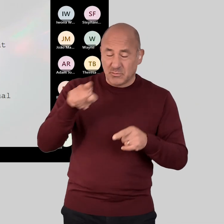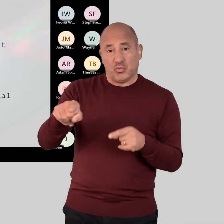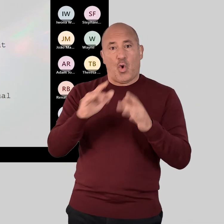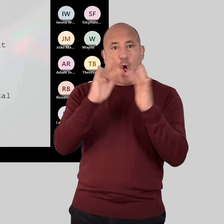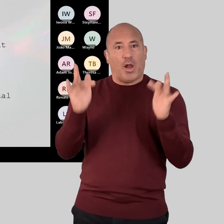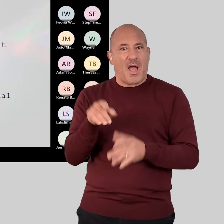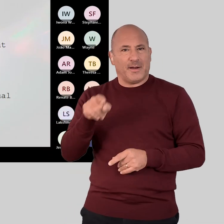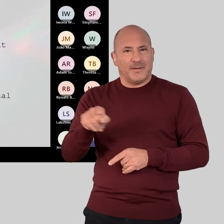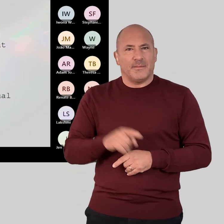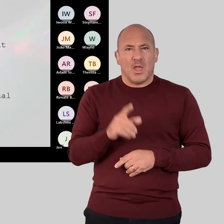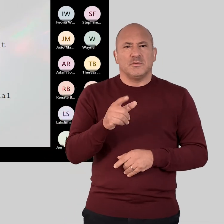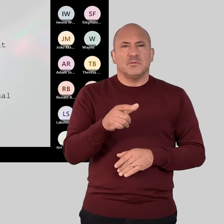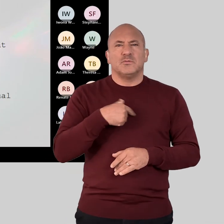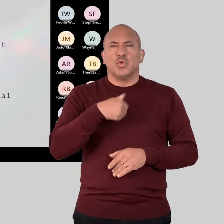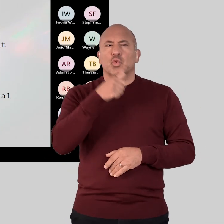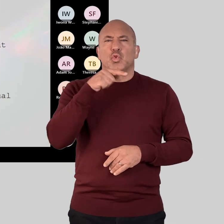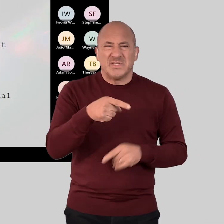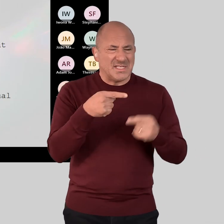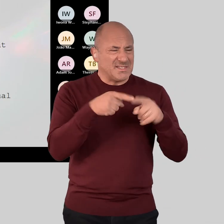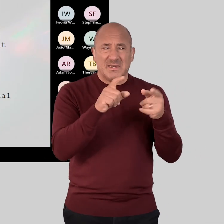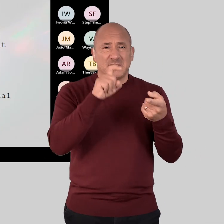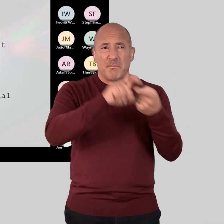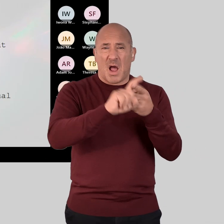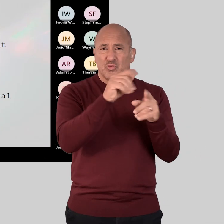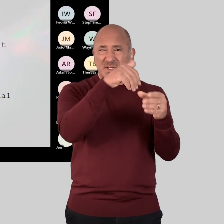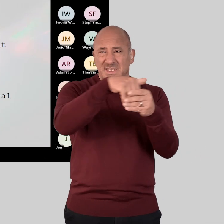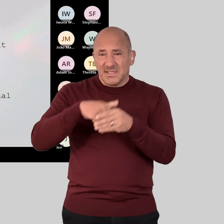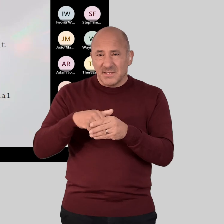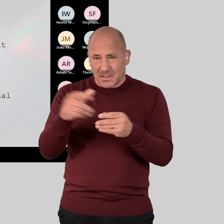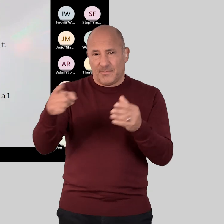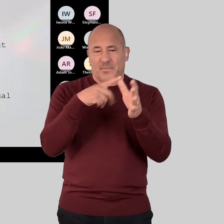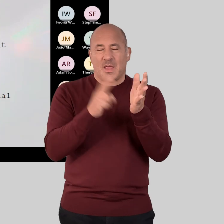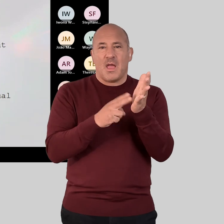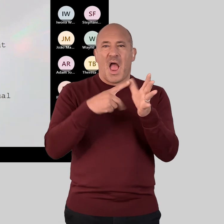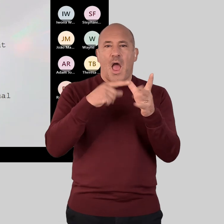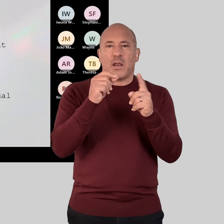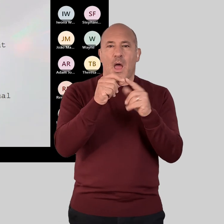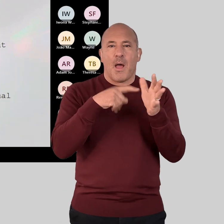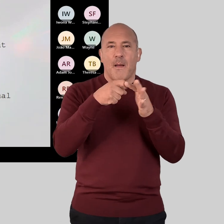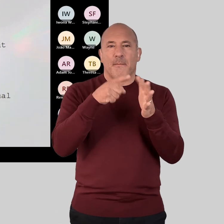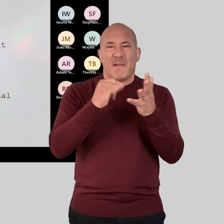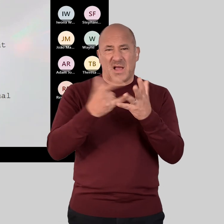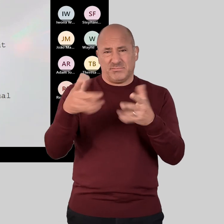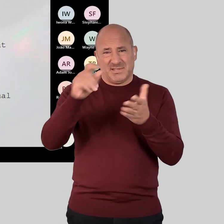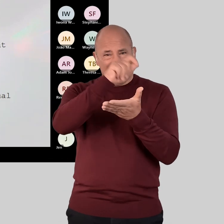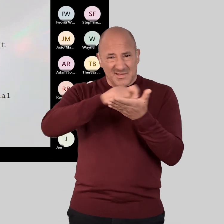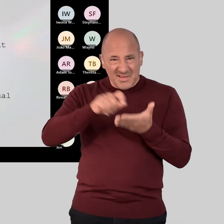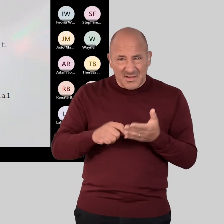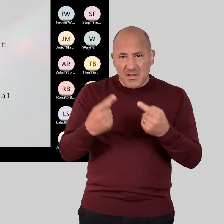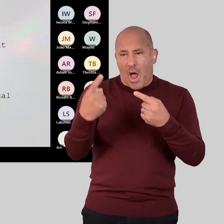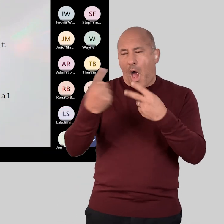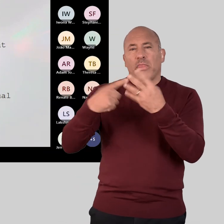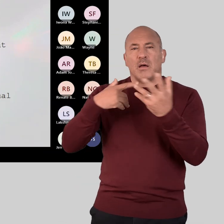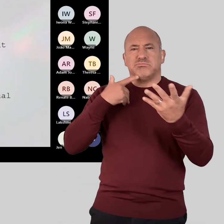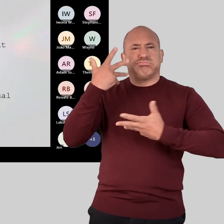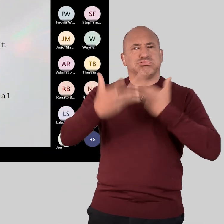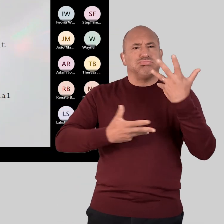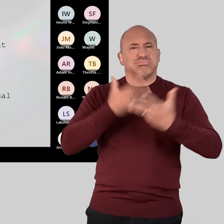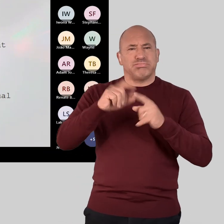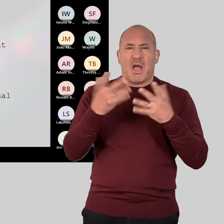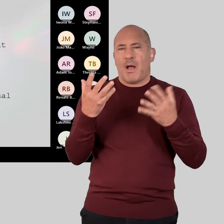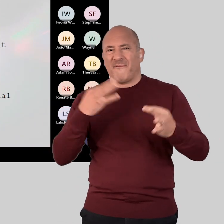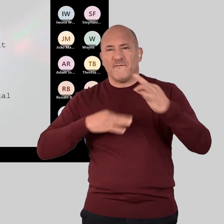and asking those questions specifically of dance online. But it's also, the term's also used a bit differently in different contexts, and as Anna Pakes has written about,